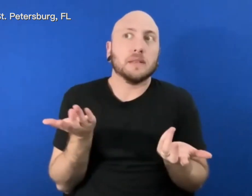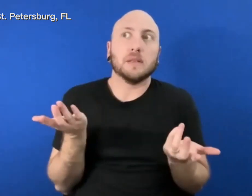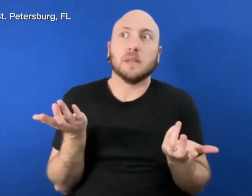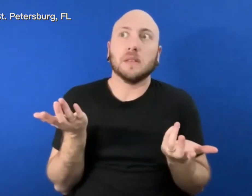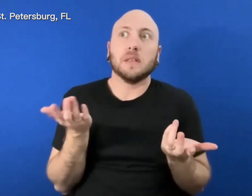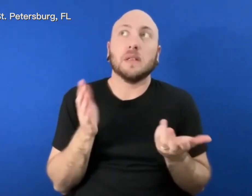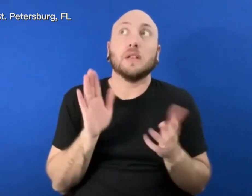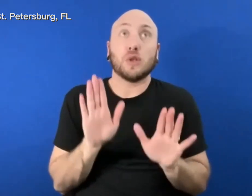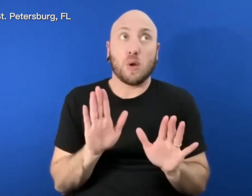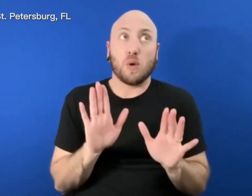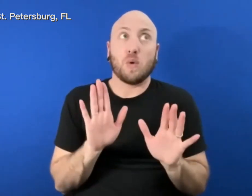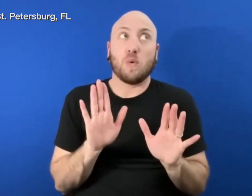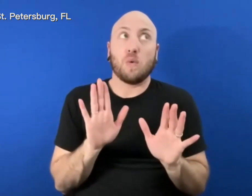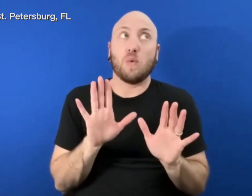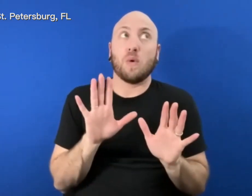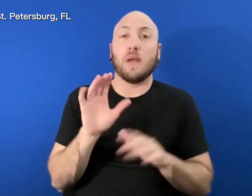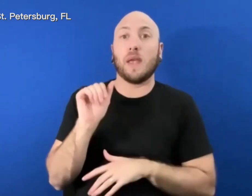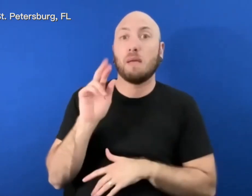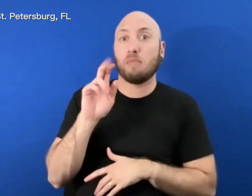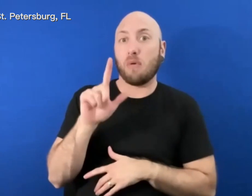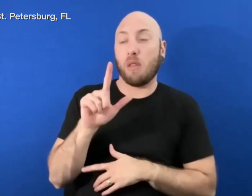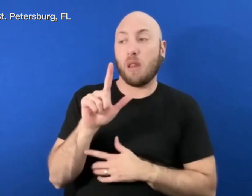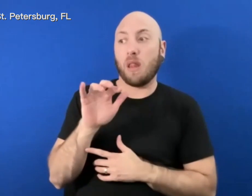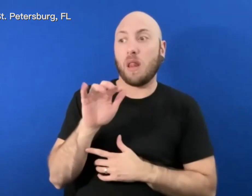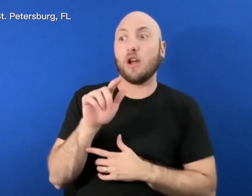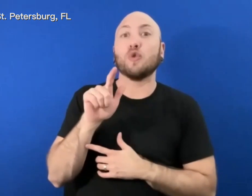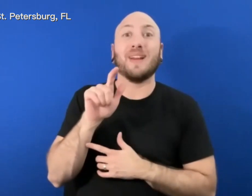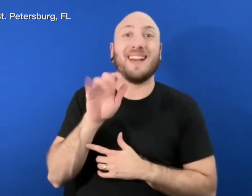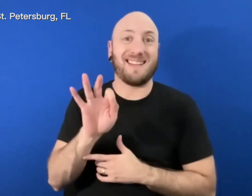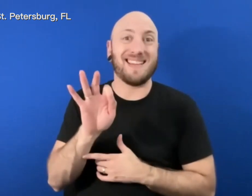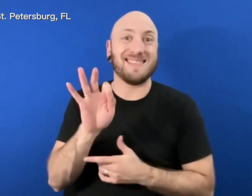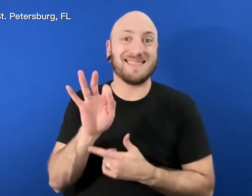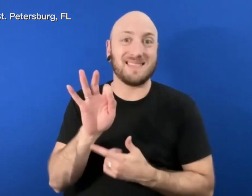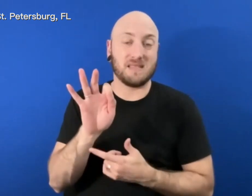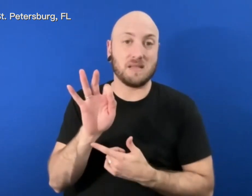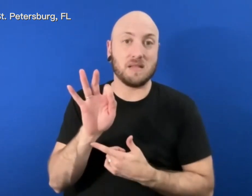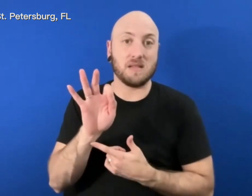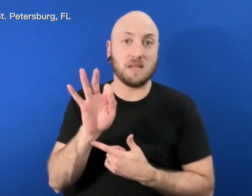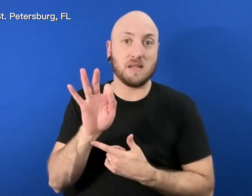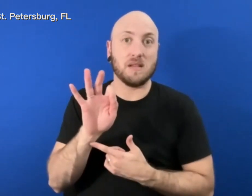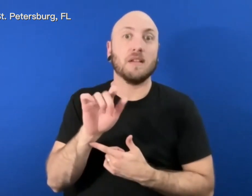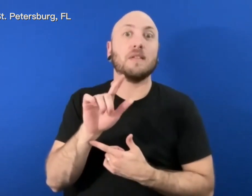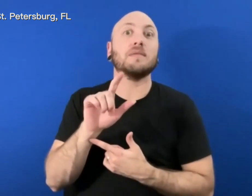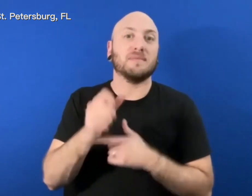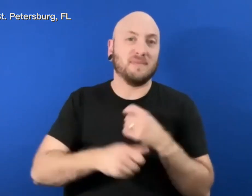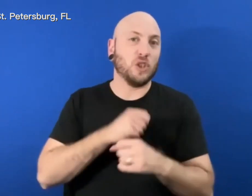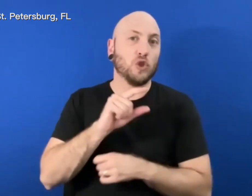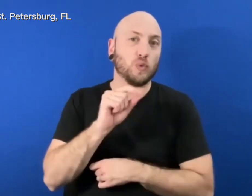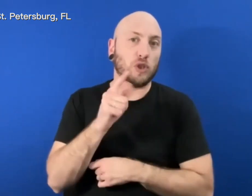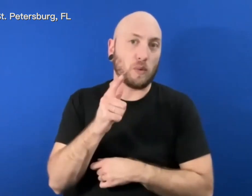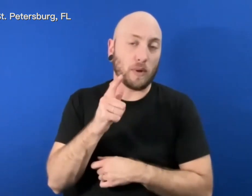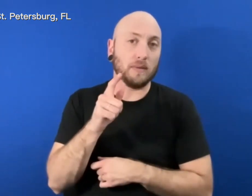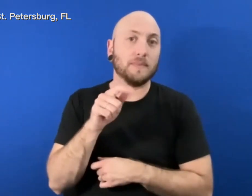April uh April 29th, 2021, I got pulled